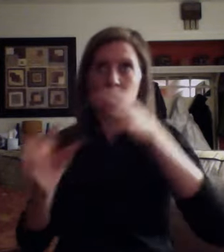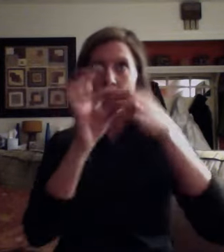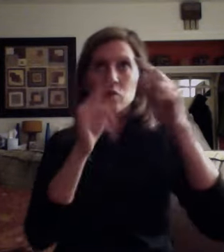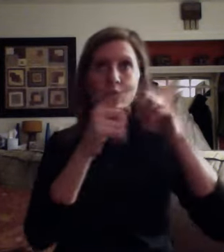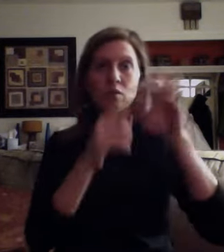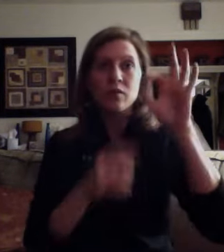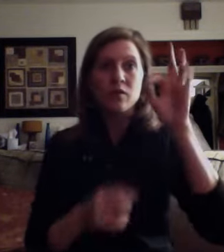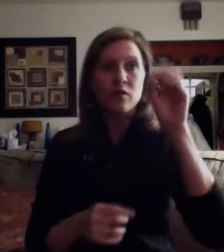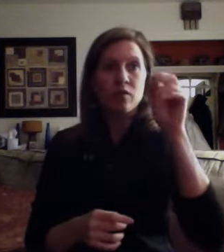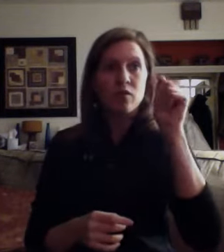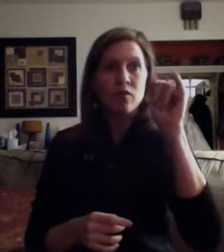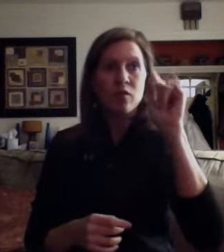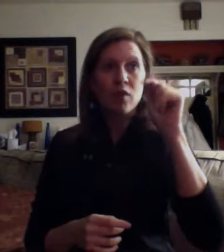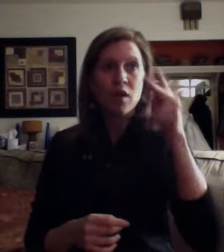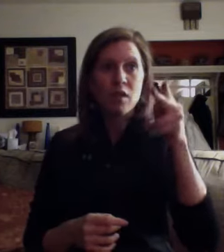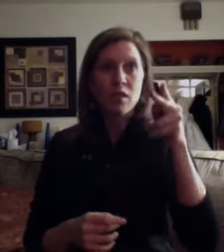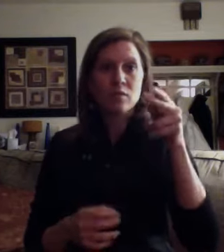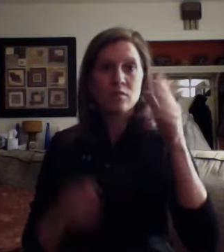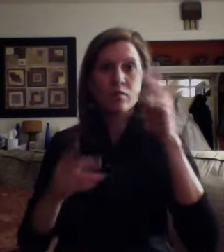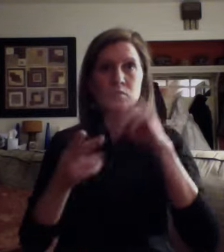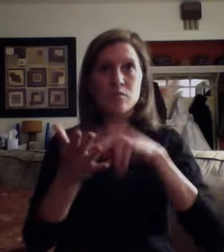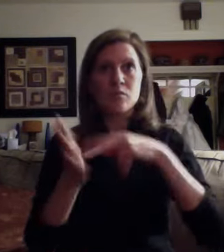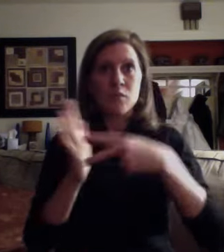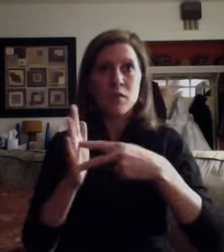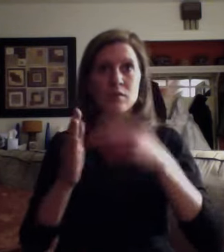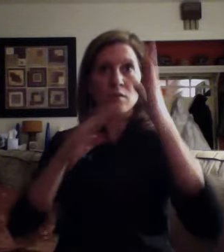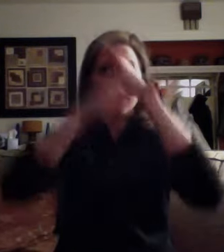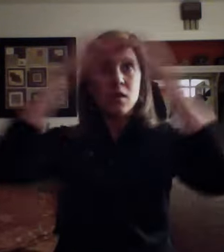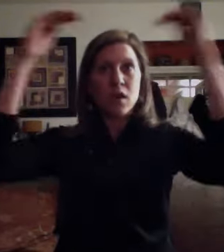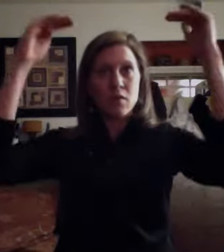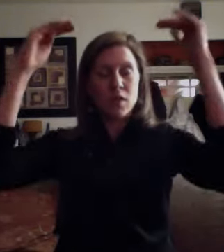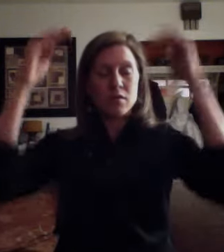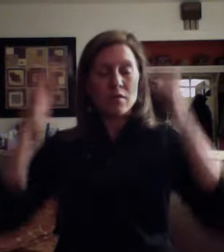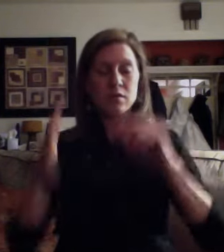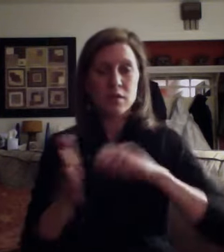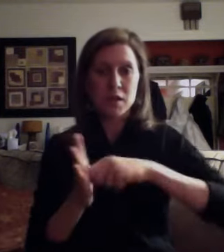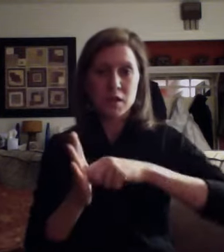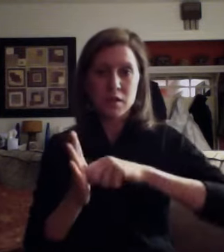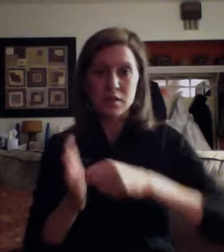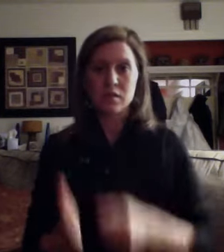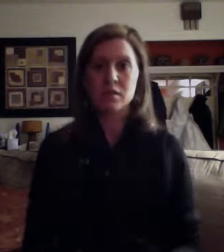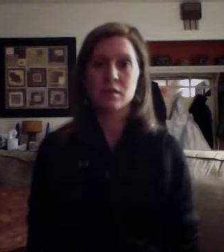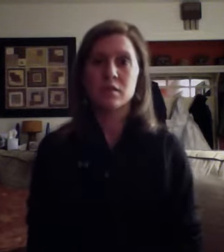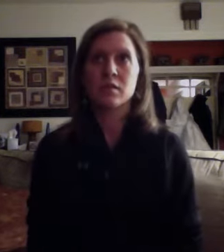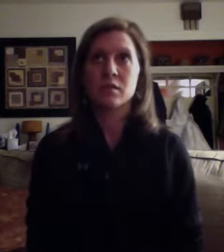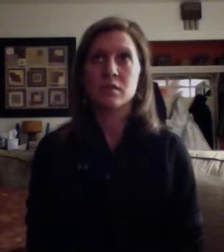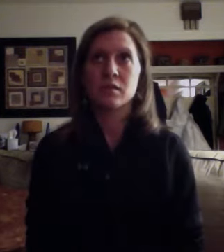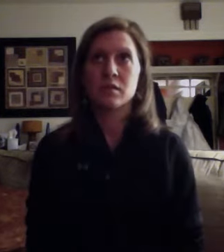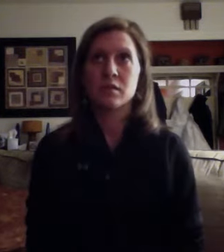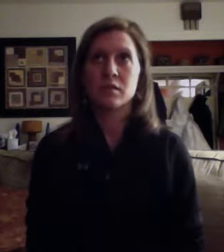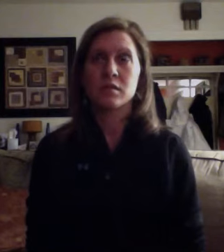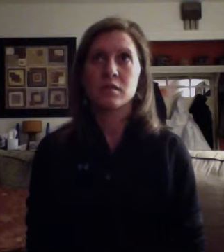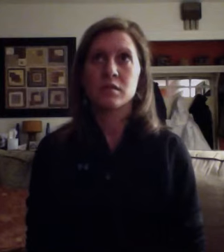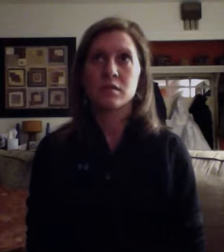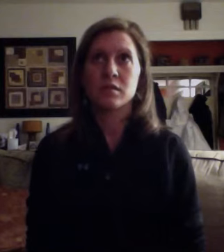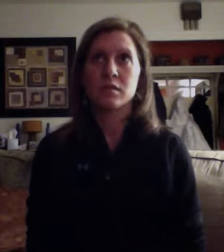And also, the gospel reading was about how Jesus made Peter, he called Peter a rock, and